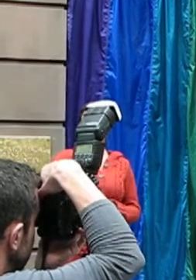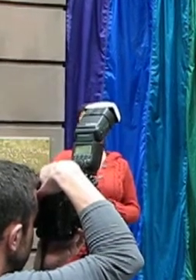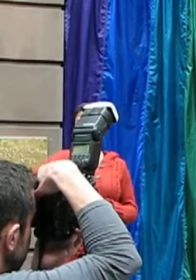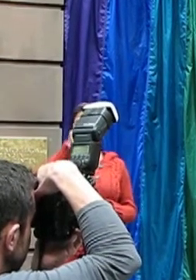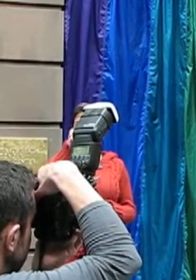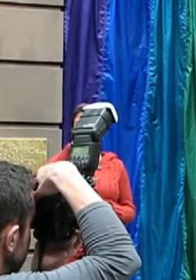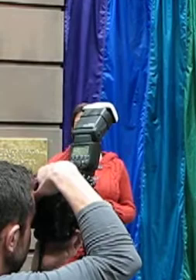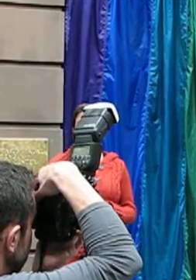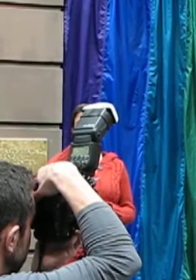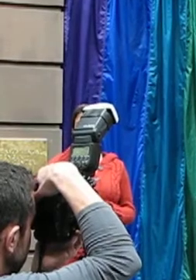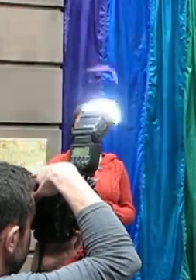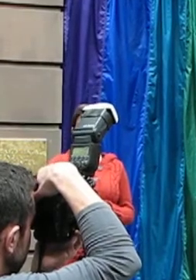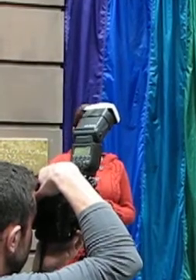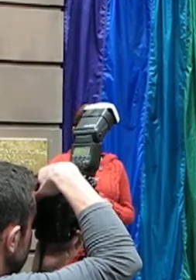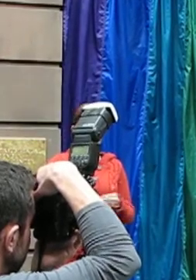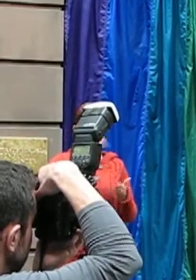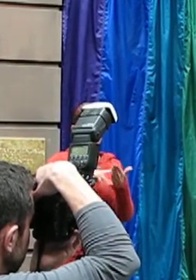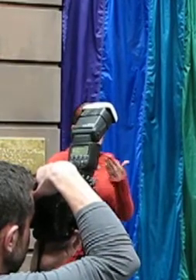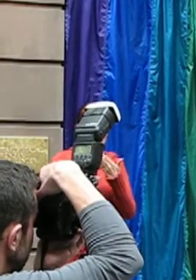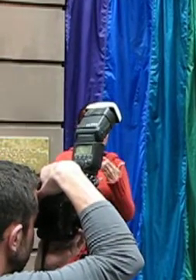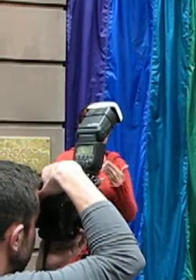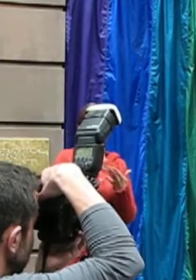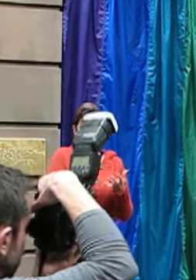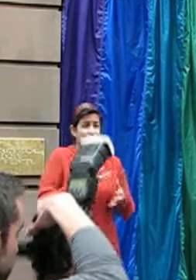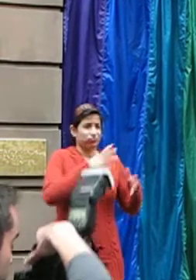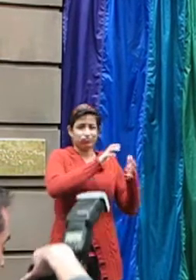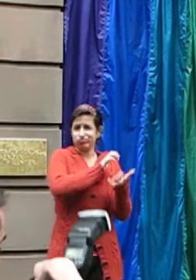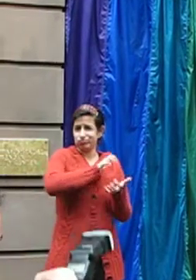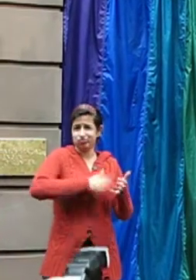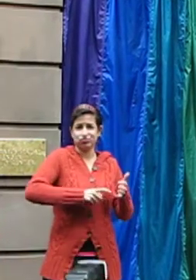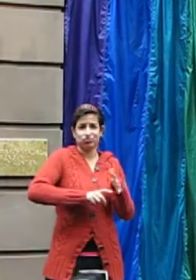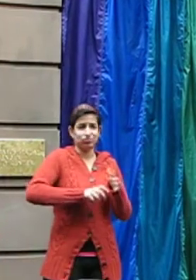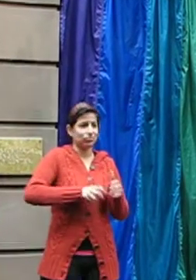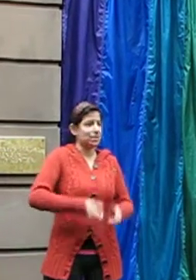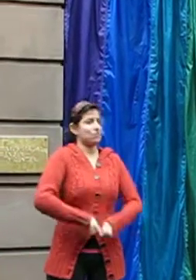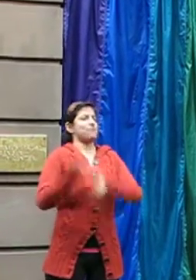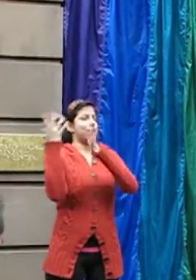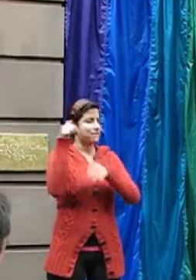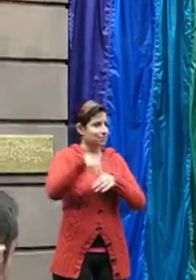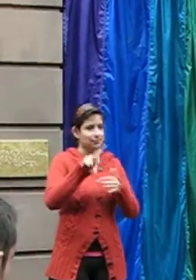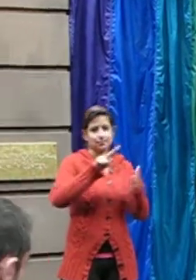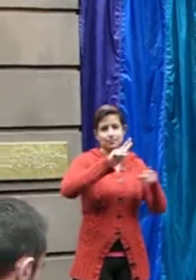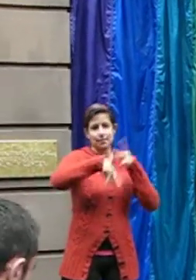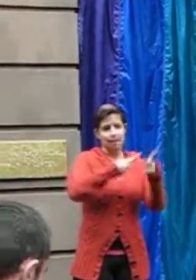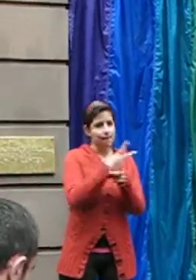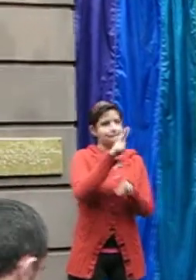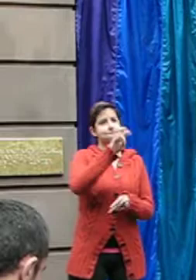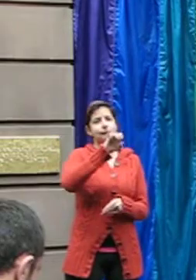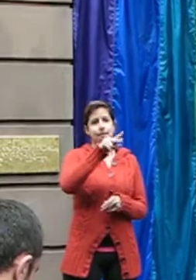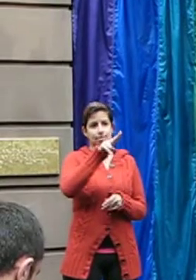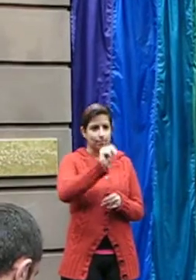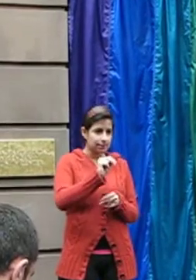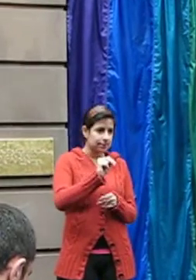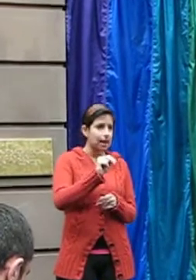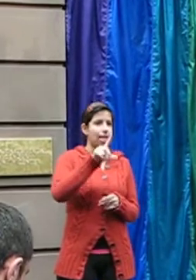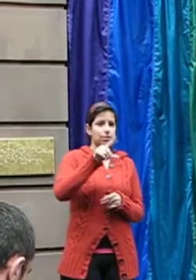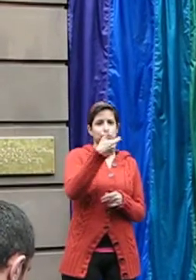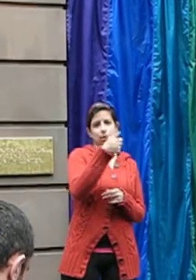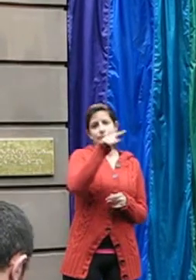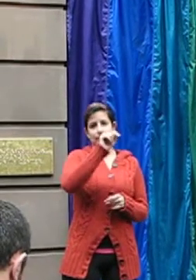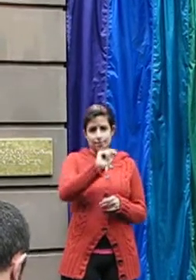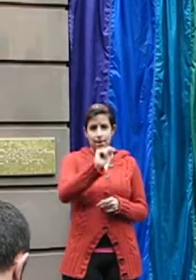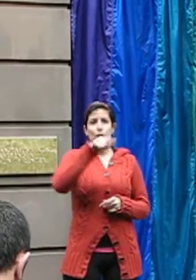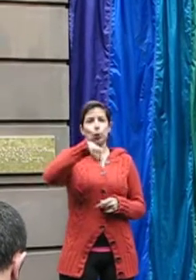to eradicate exactly this kind of violence against lesbian, gay, bisexual, transgender, queer, and